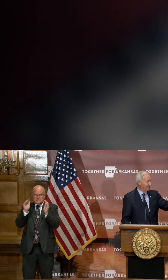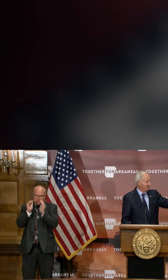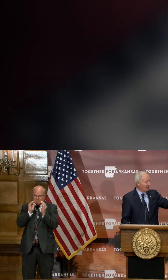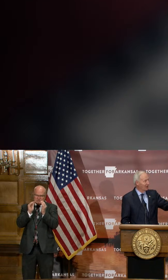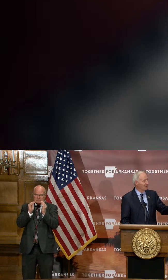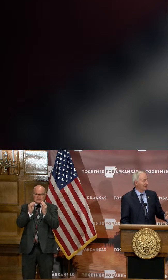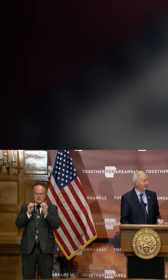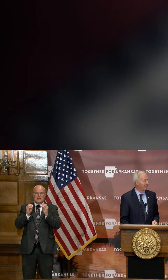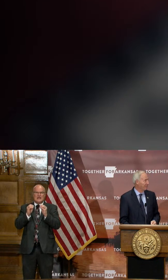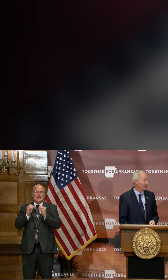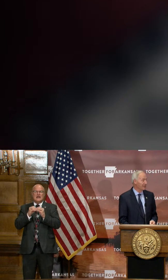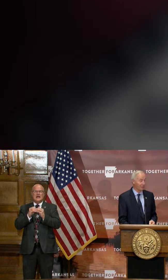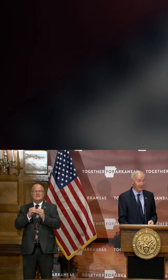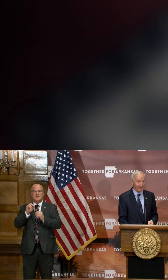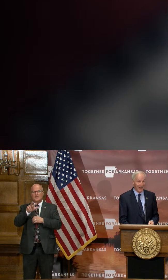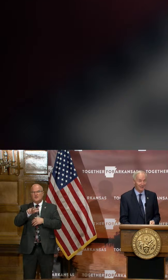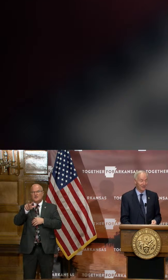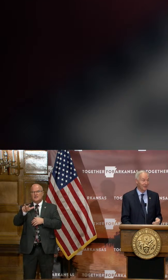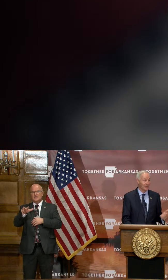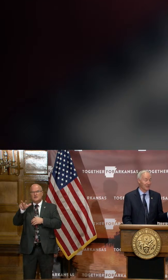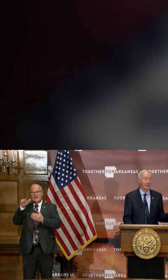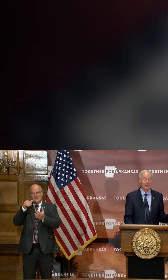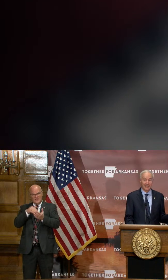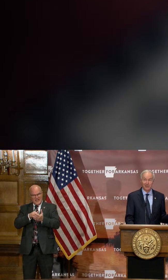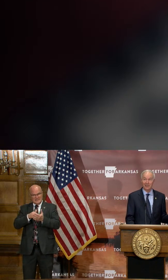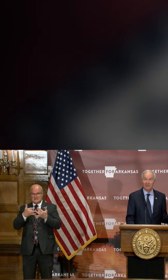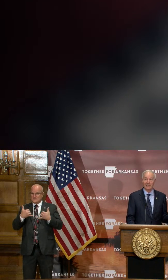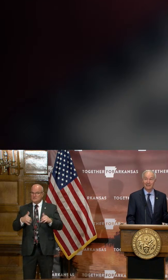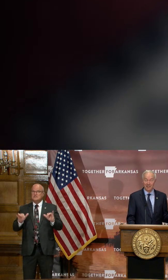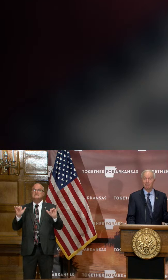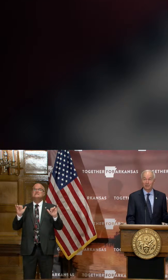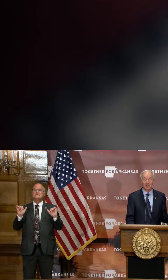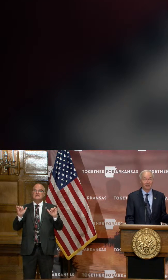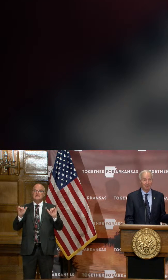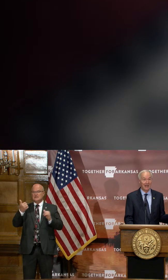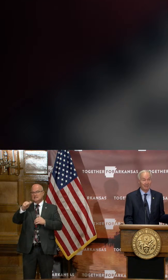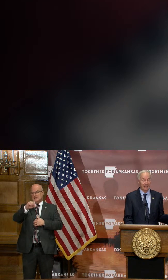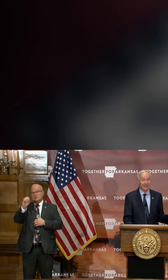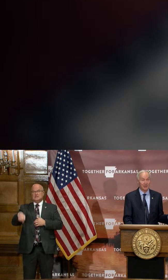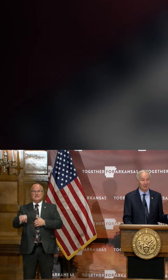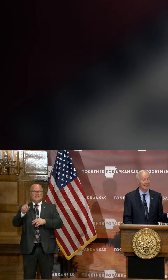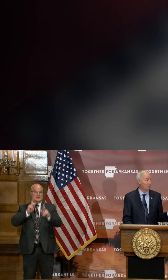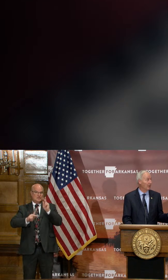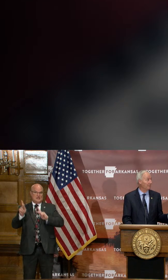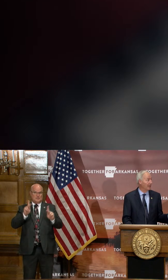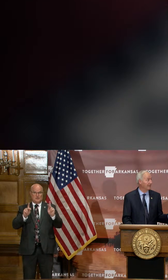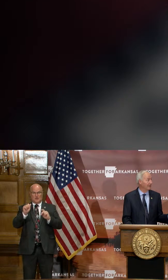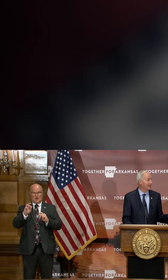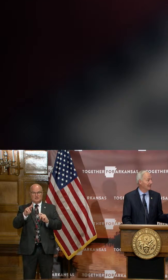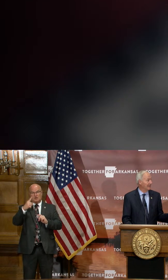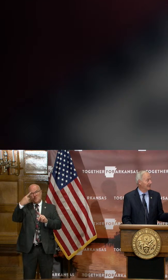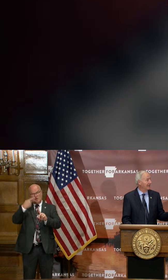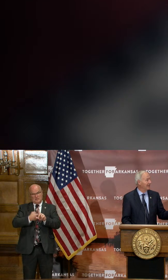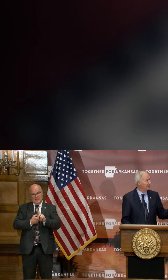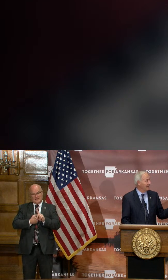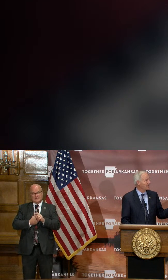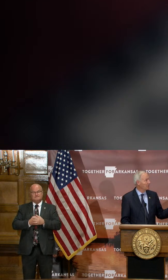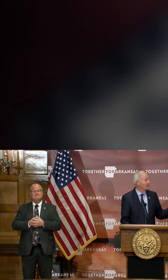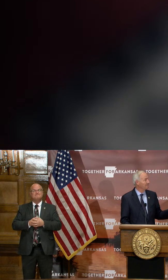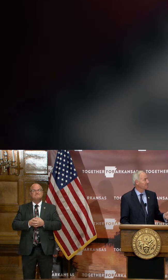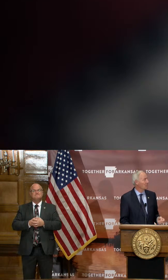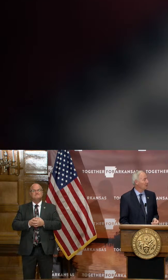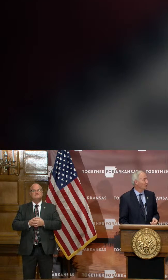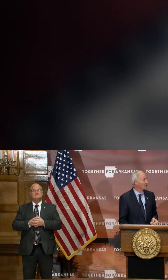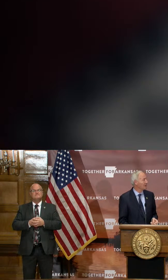a margin of 33,000, you still are testing 10% of our population in 1 month. The